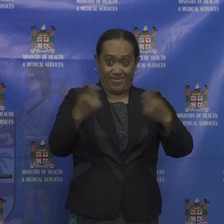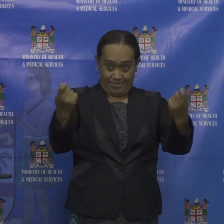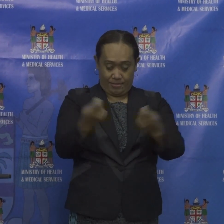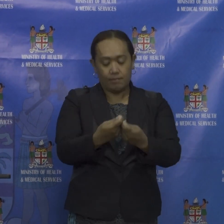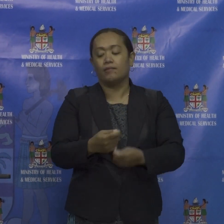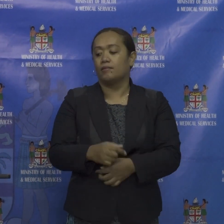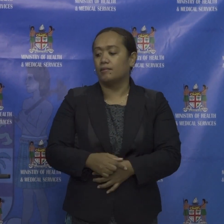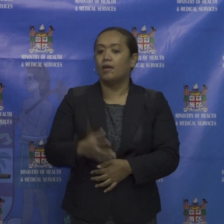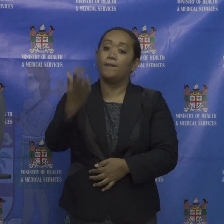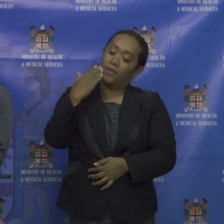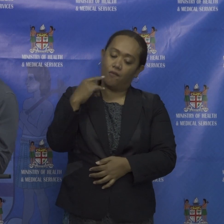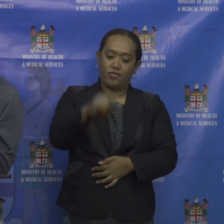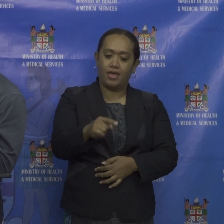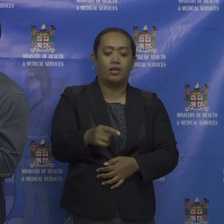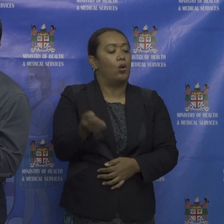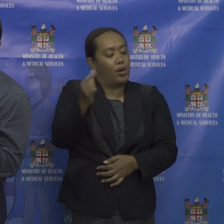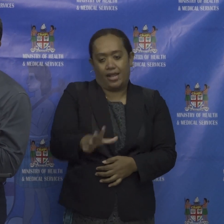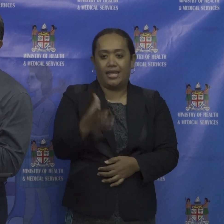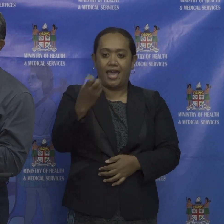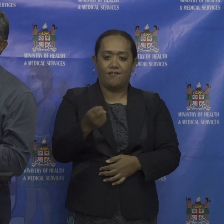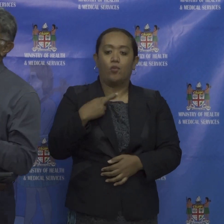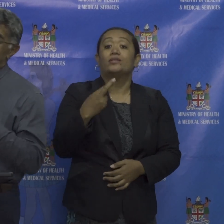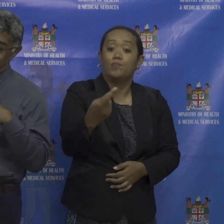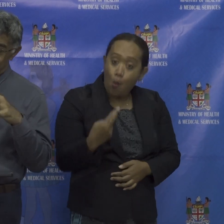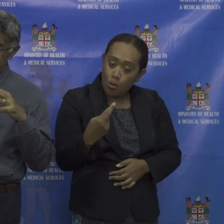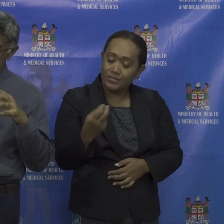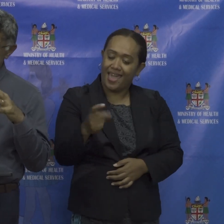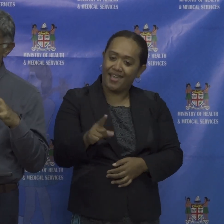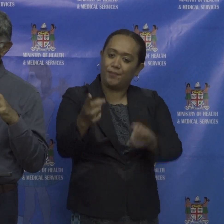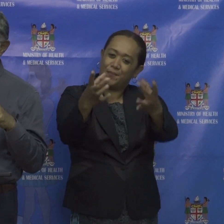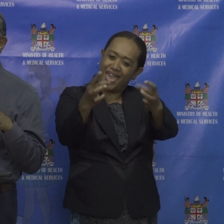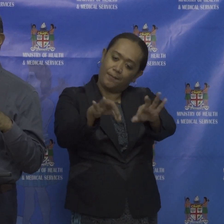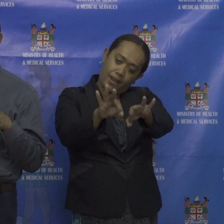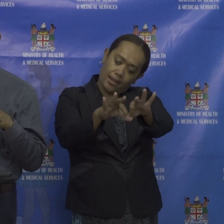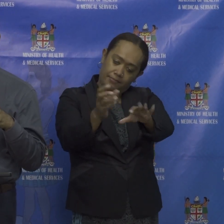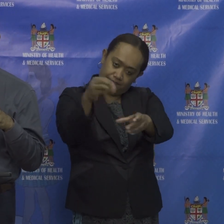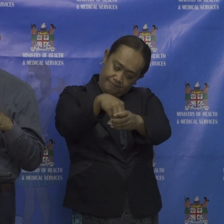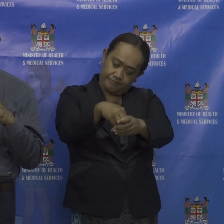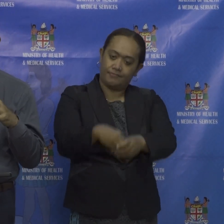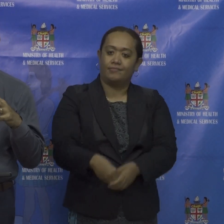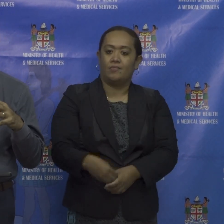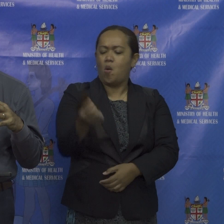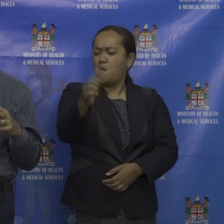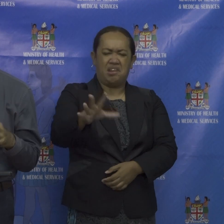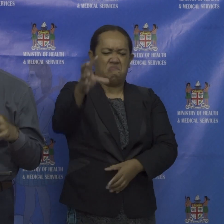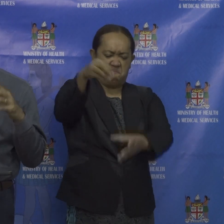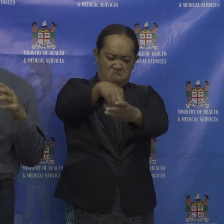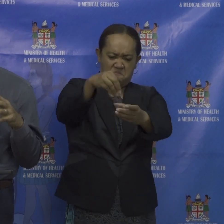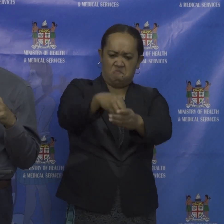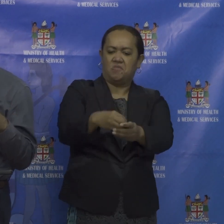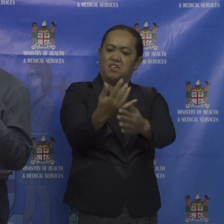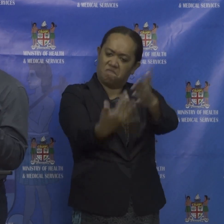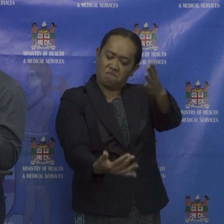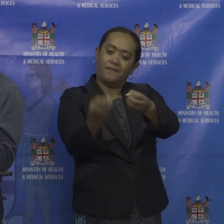that, we had a response and preparedness plan that had all the necessary details of what would happen as